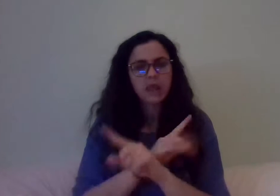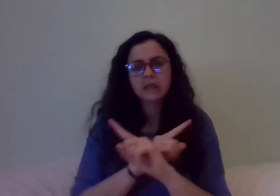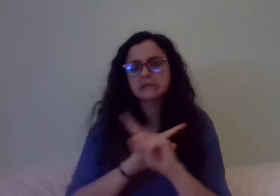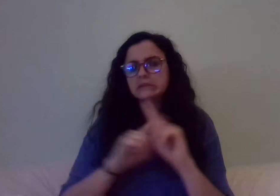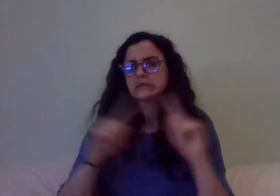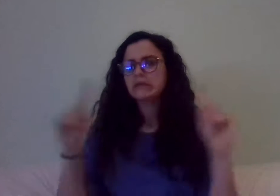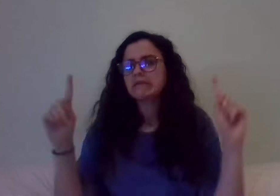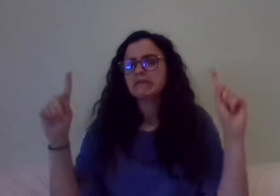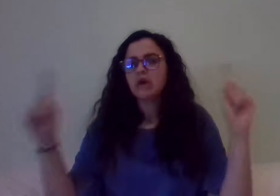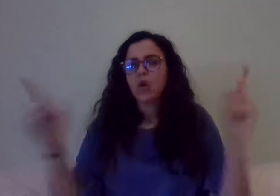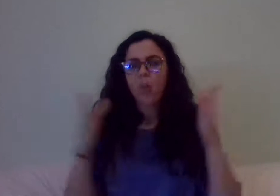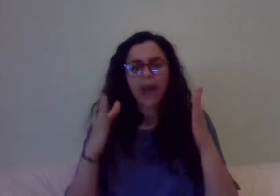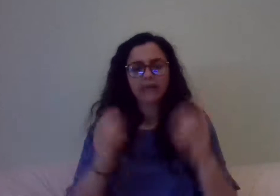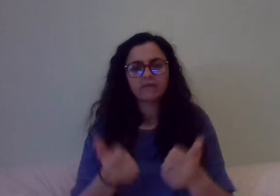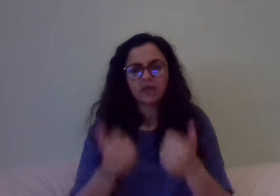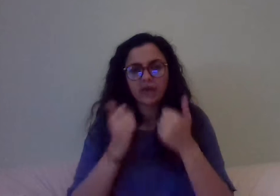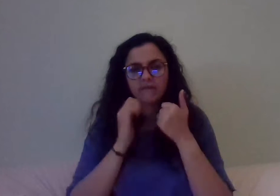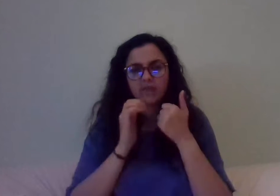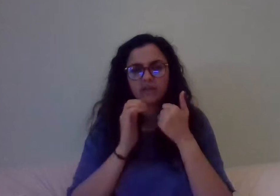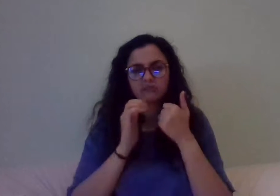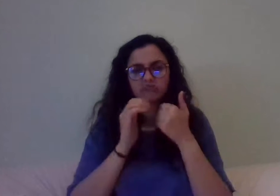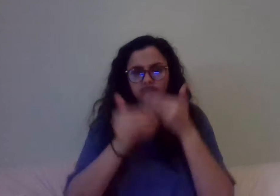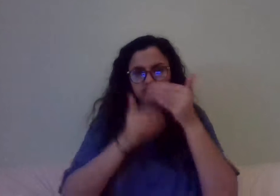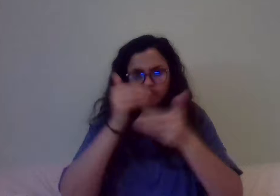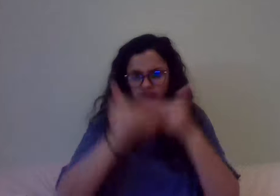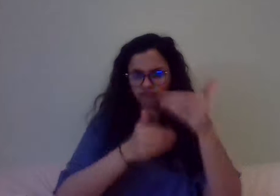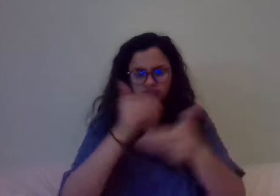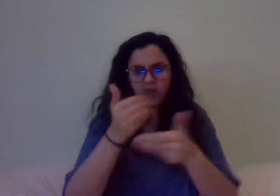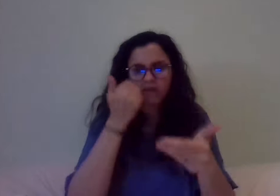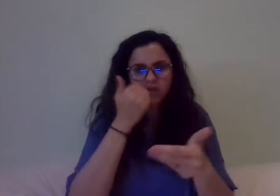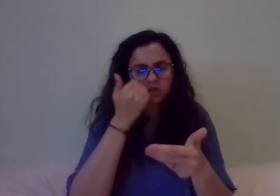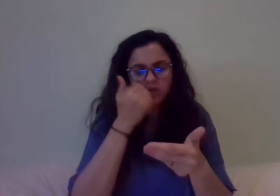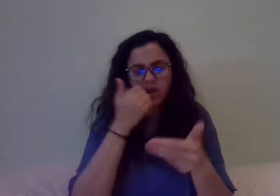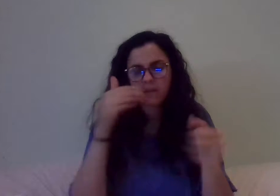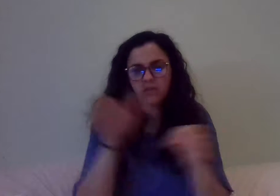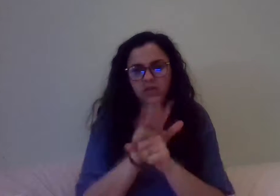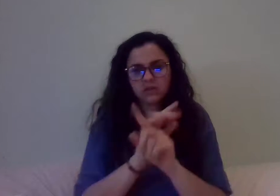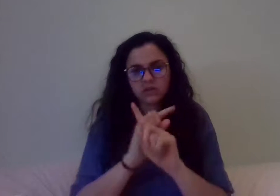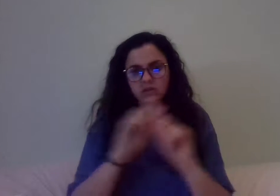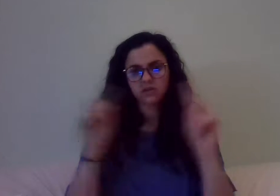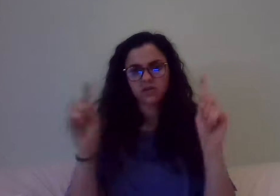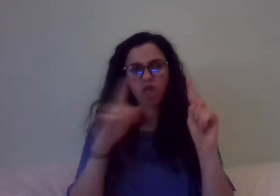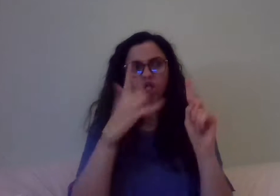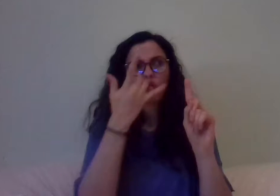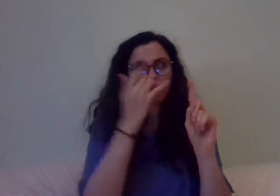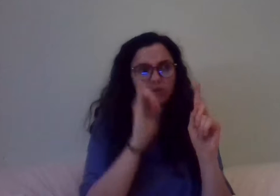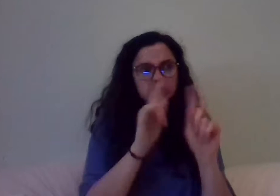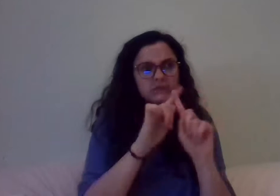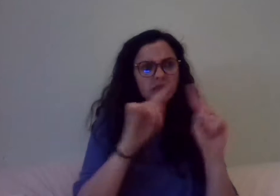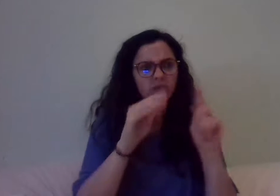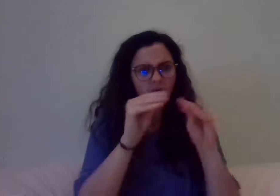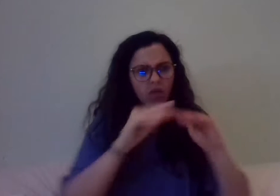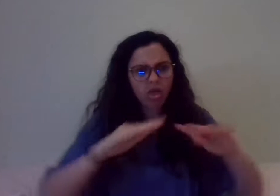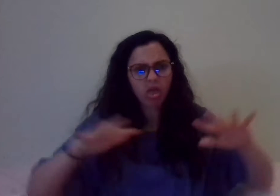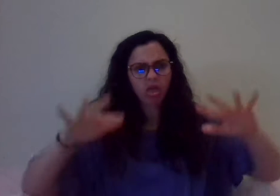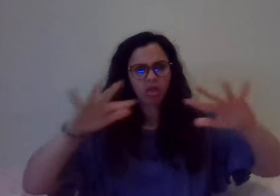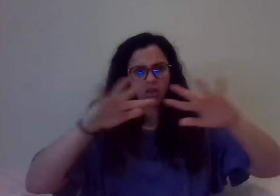The landscape has changed, and the rhythms and the cadences and the movements have also